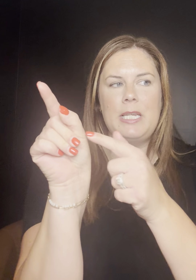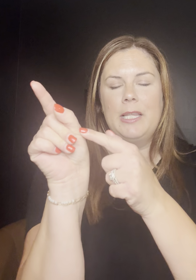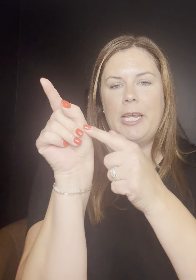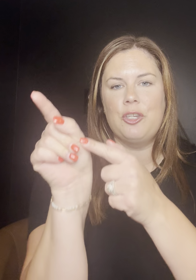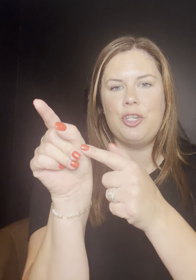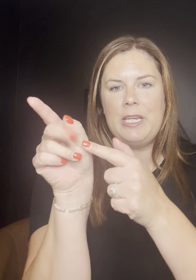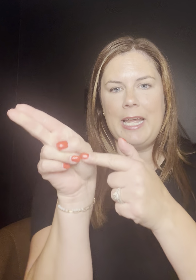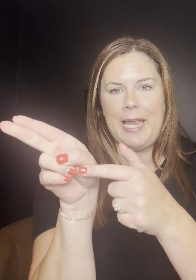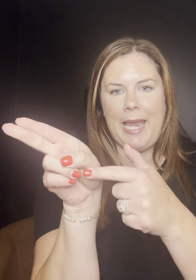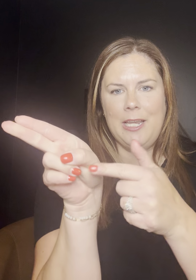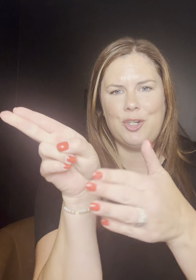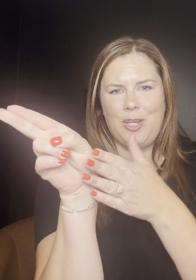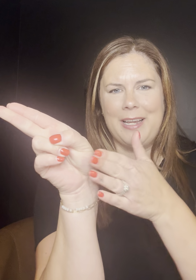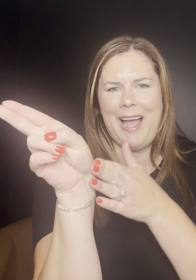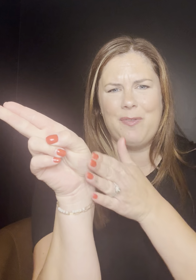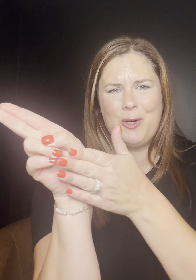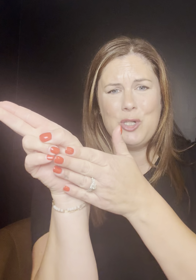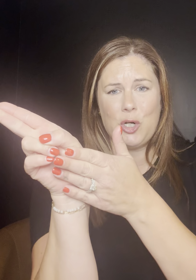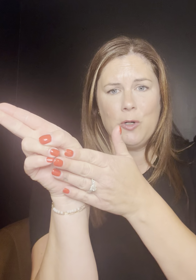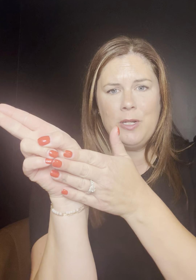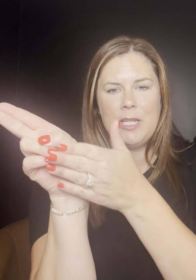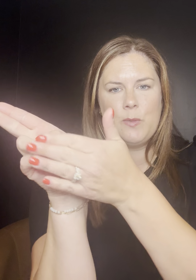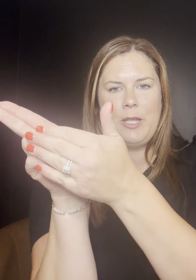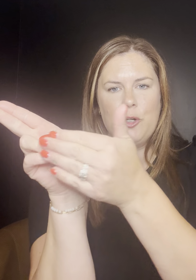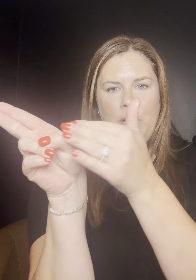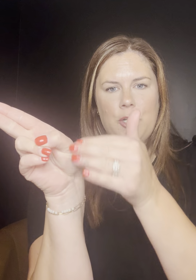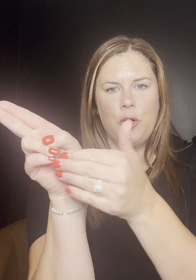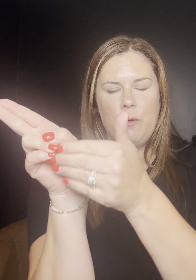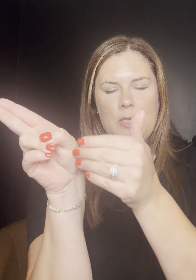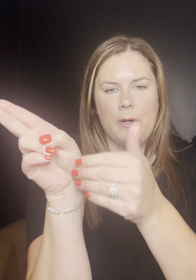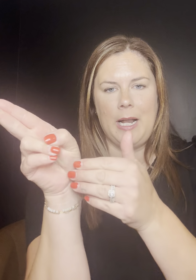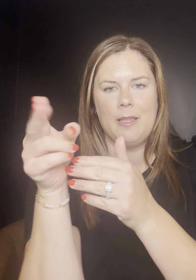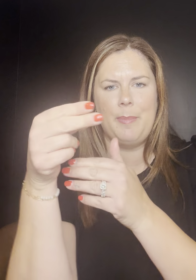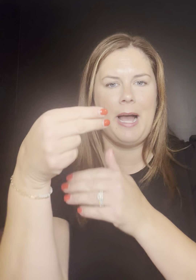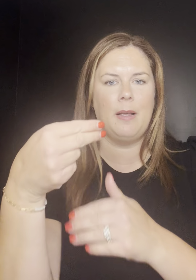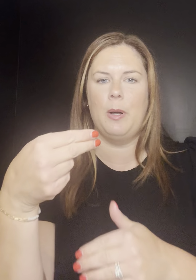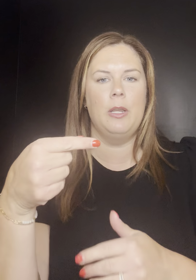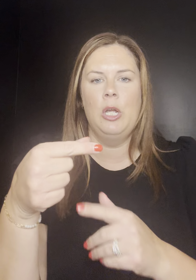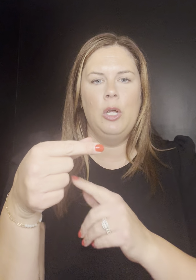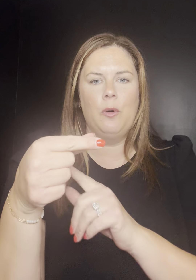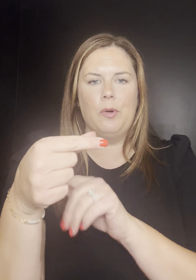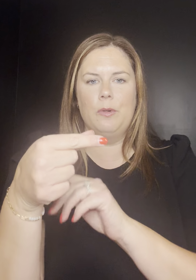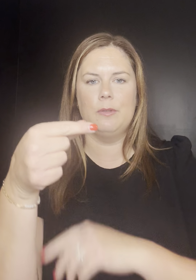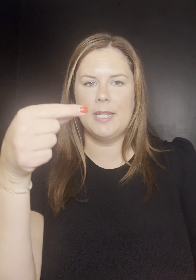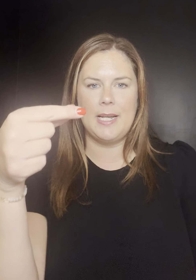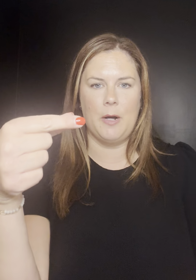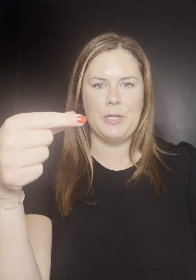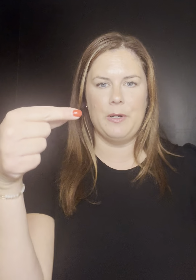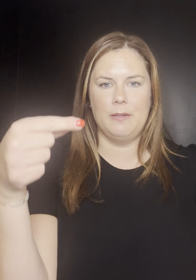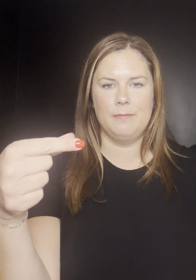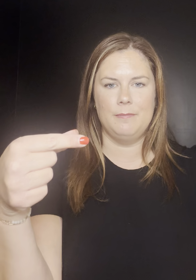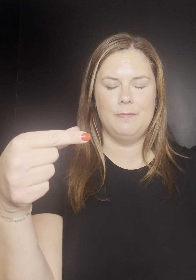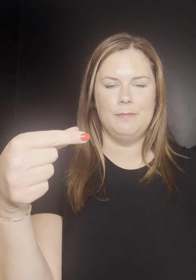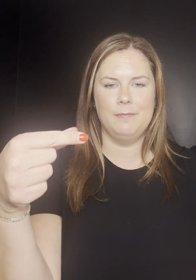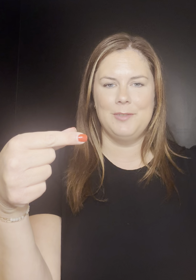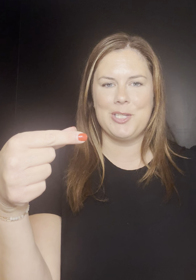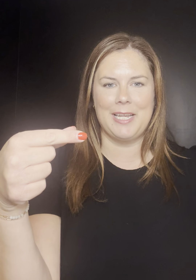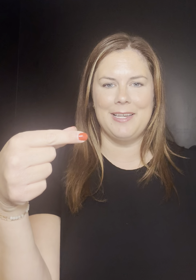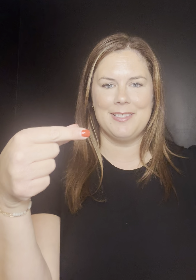like G and H, again, they're turned this way. They're trying to show you what's going on in the back, but that's not how we do it. Just like this. We